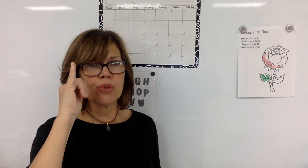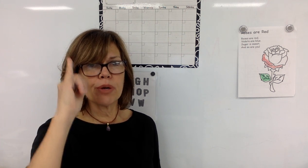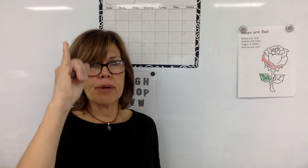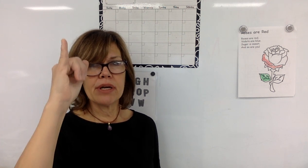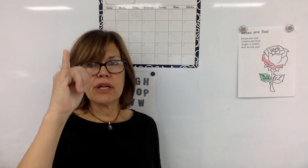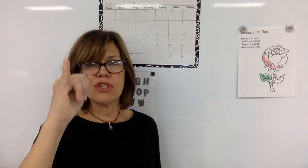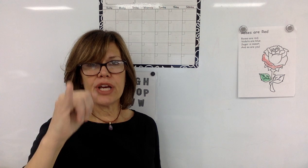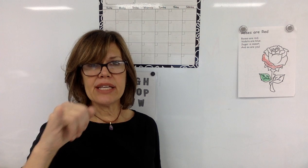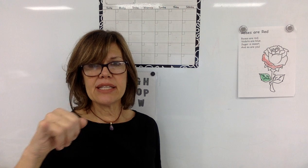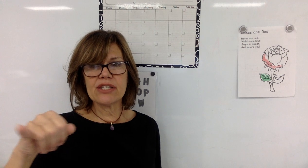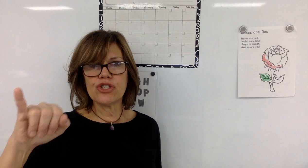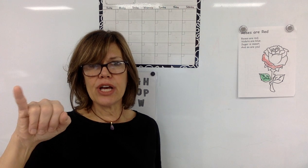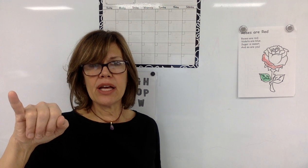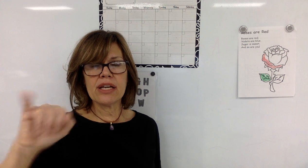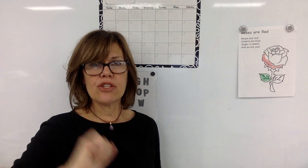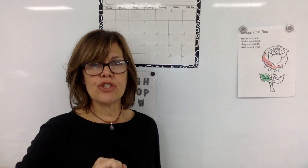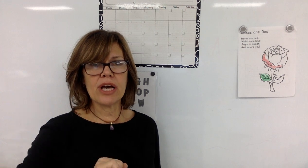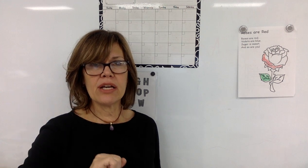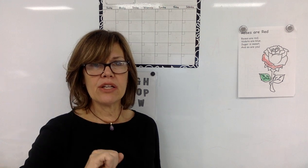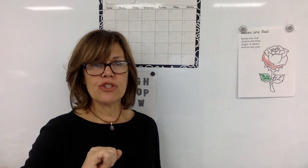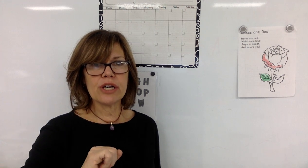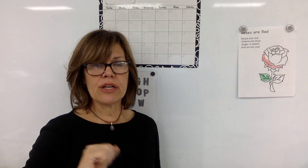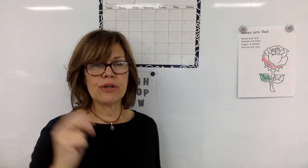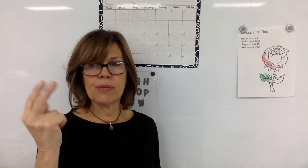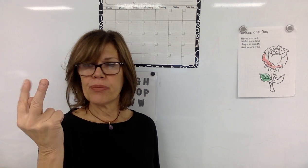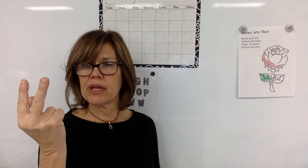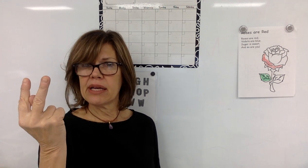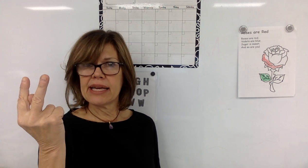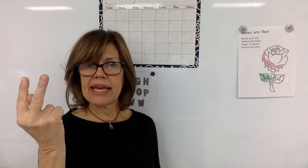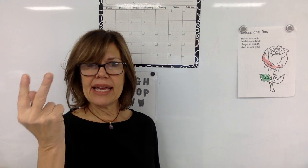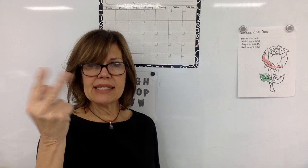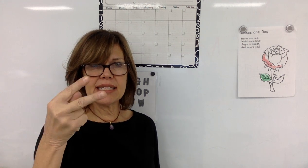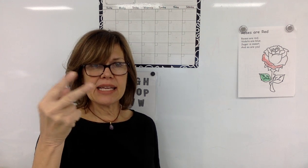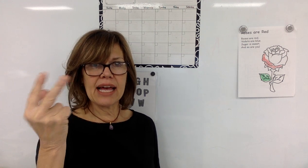inchworm. J says, jungle. K says,